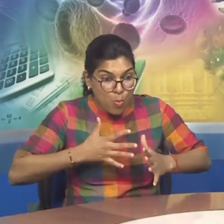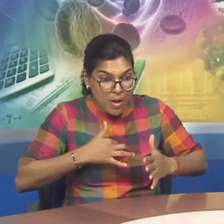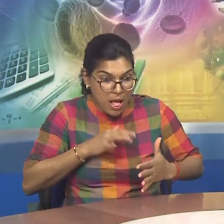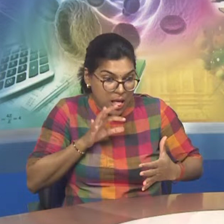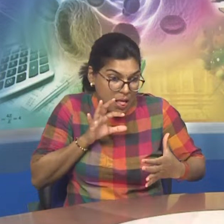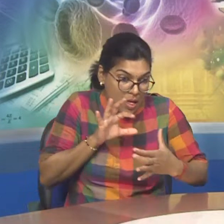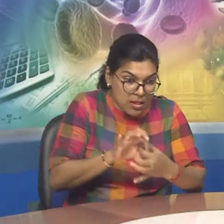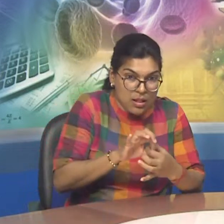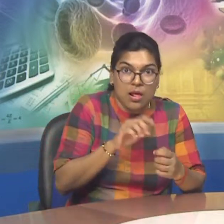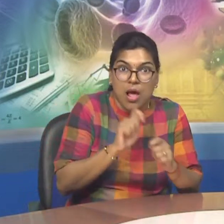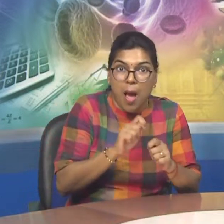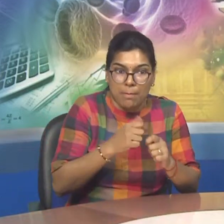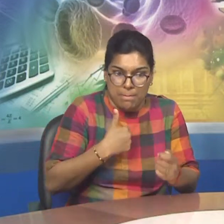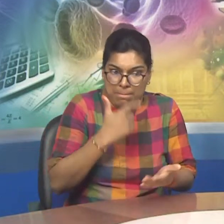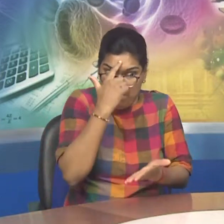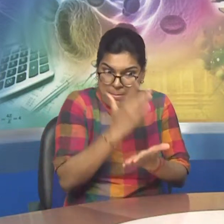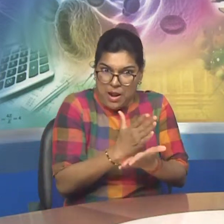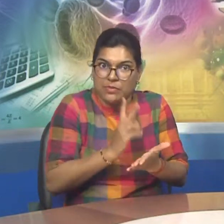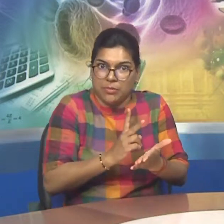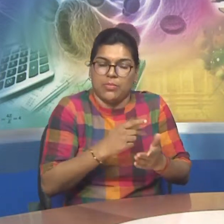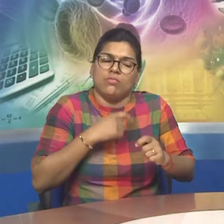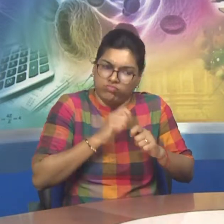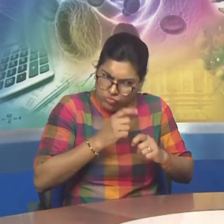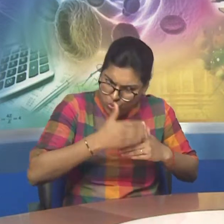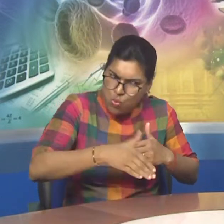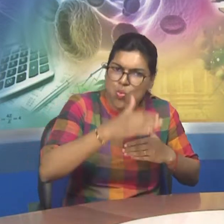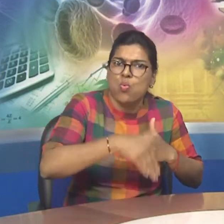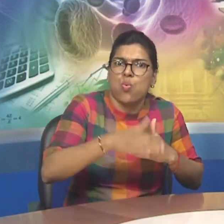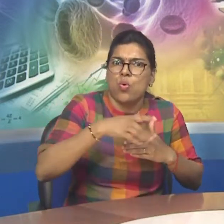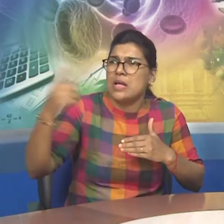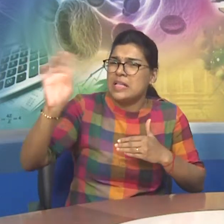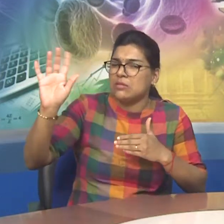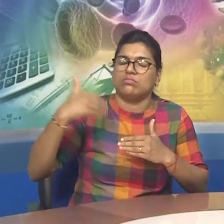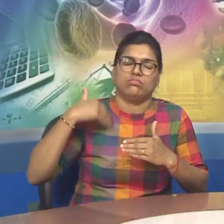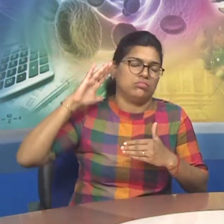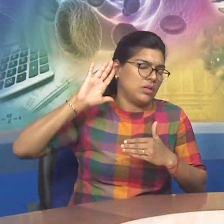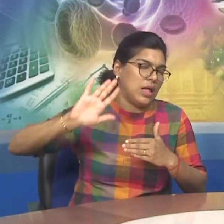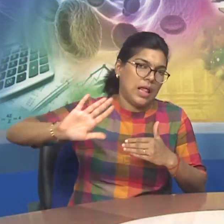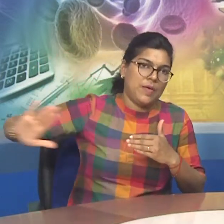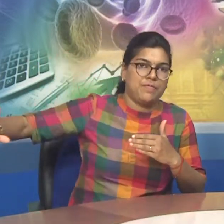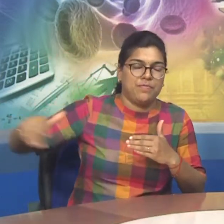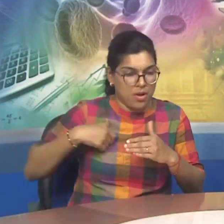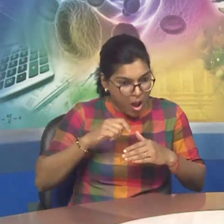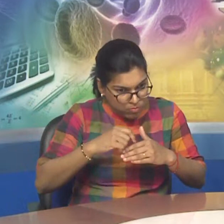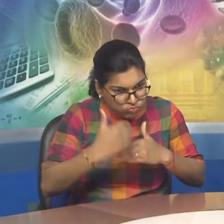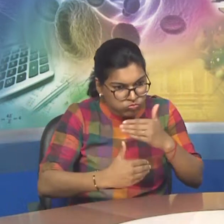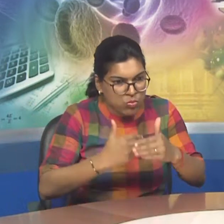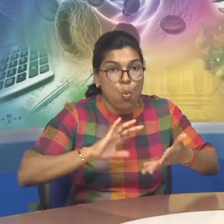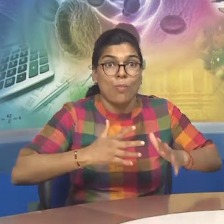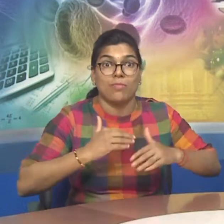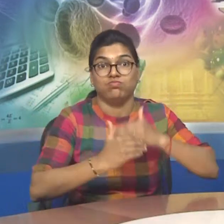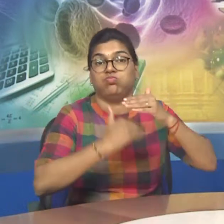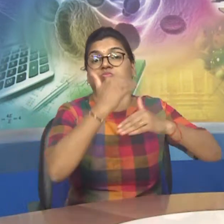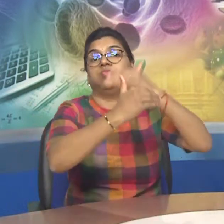self and we should believe that we can get success if we try.